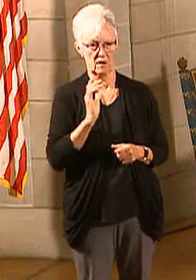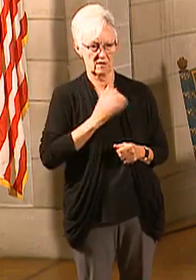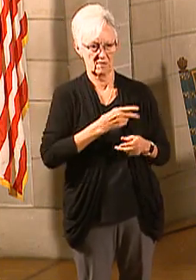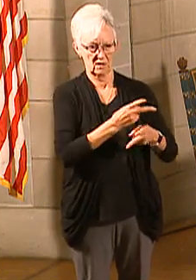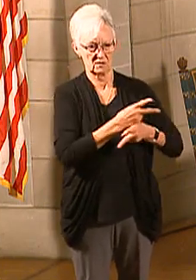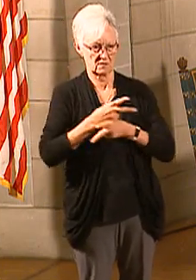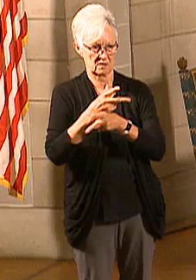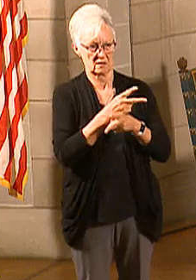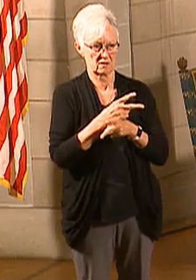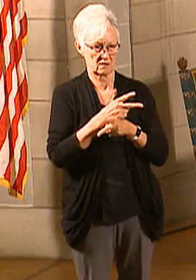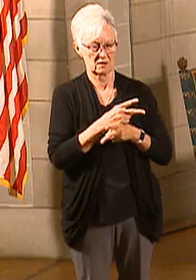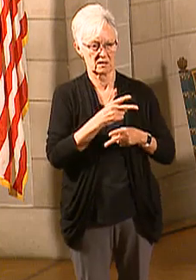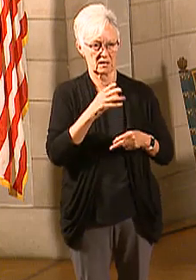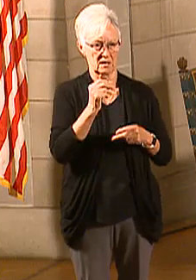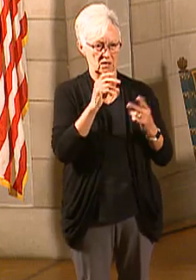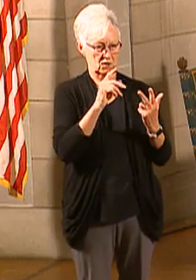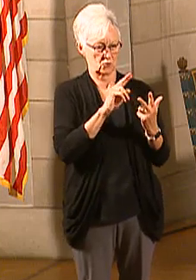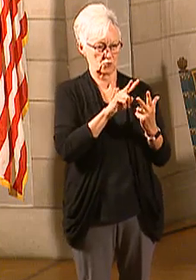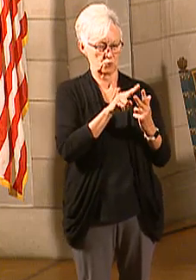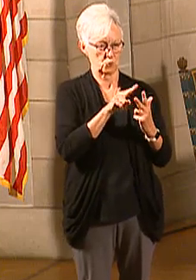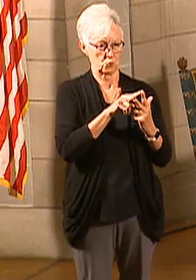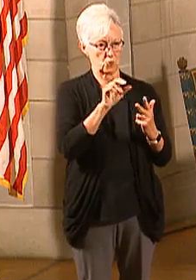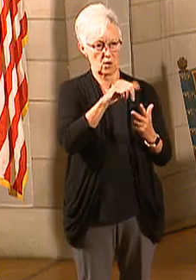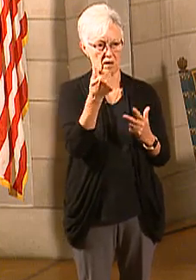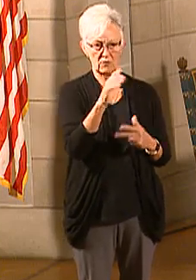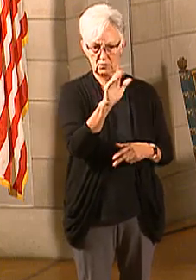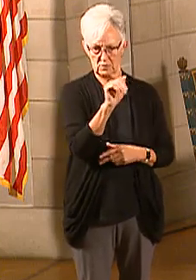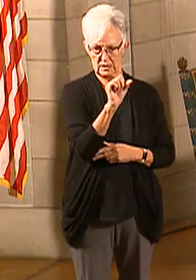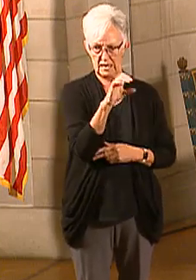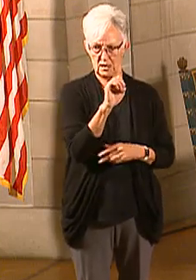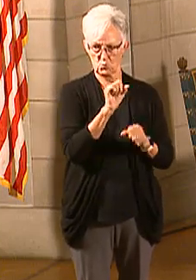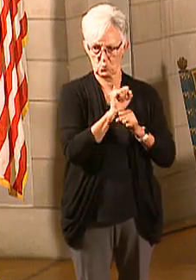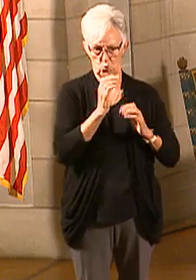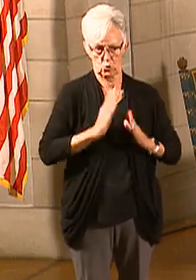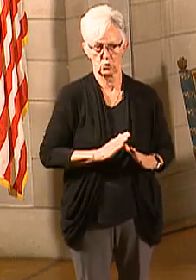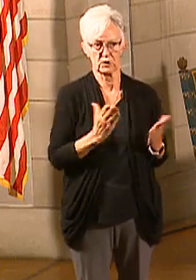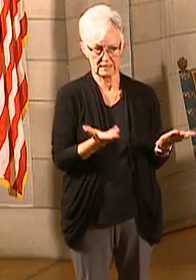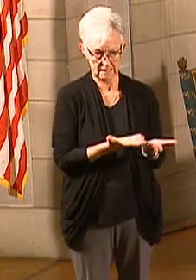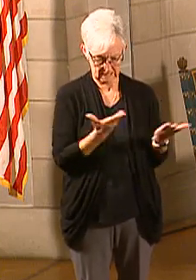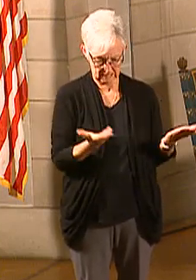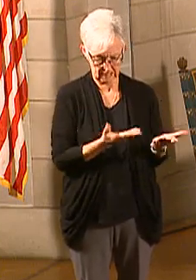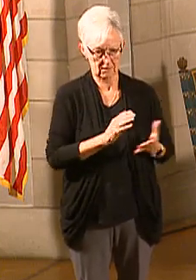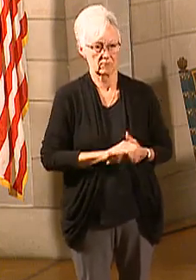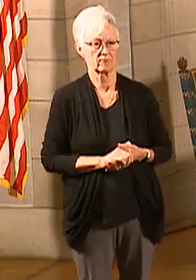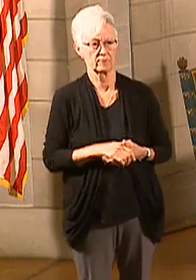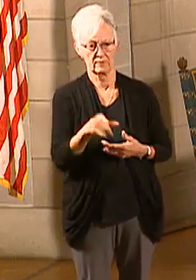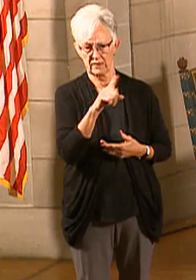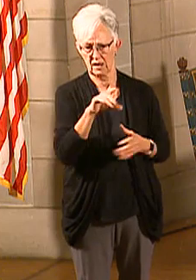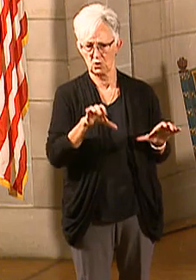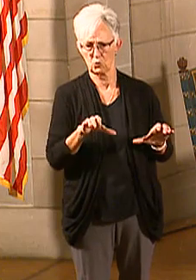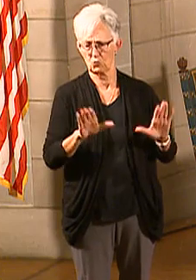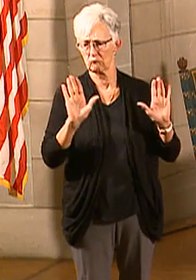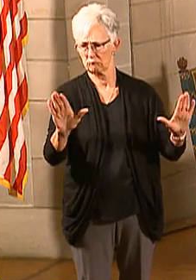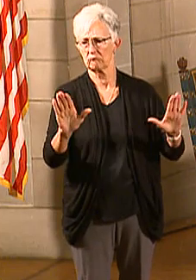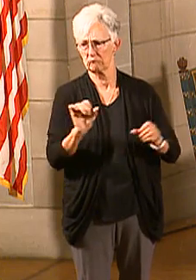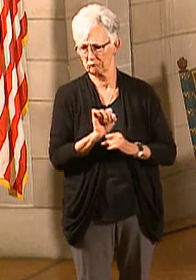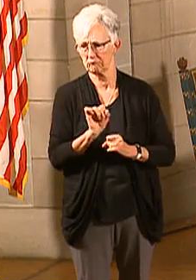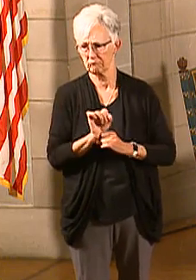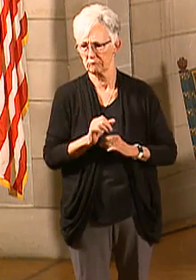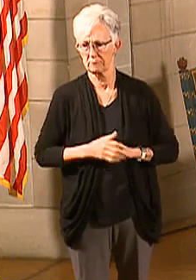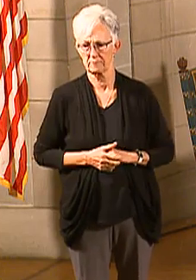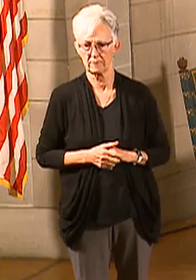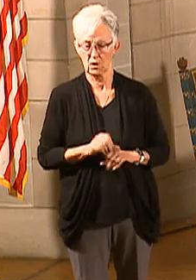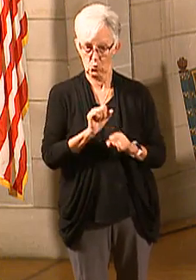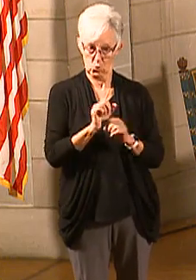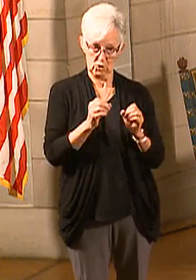and Christina Zermino, who are two of our case workers in the field and do extraordinary work. Working in child